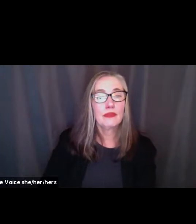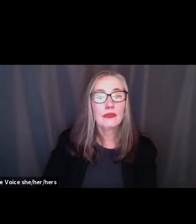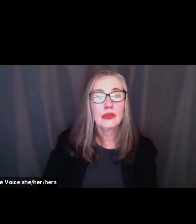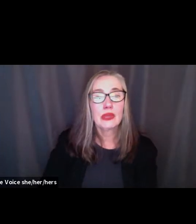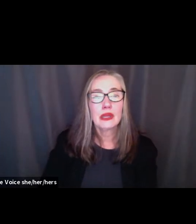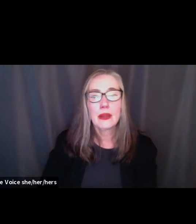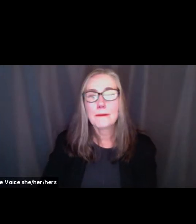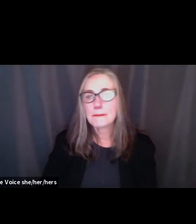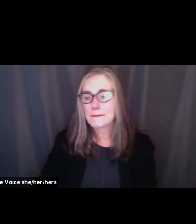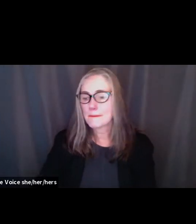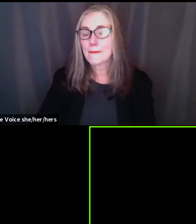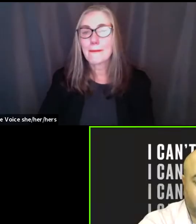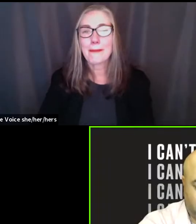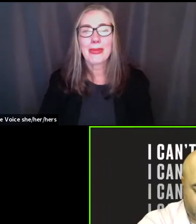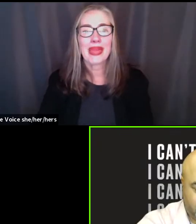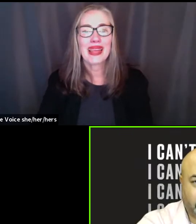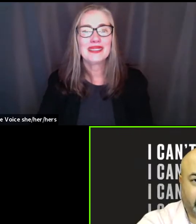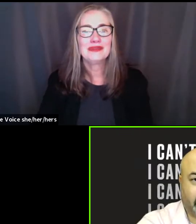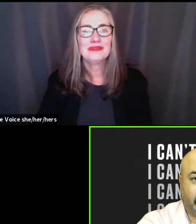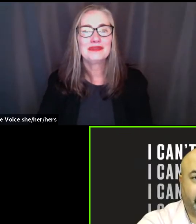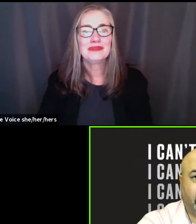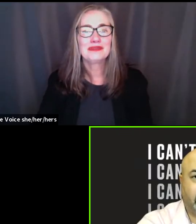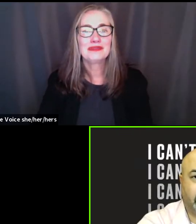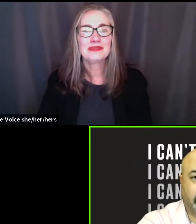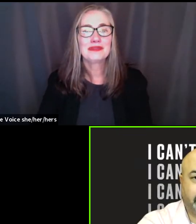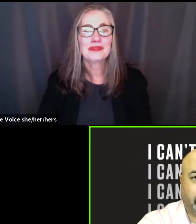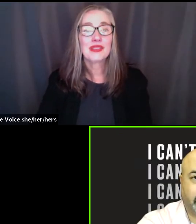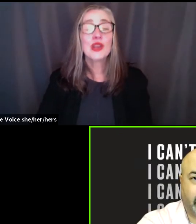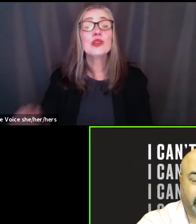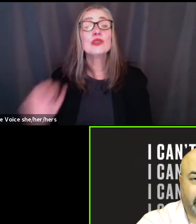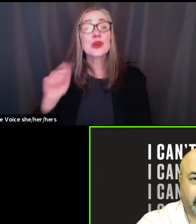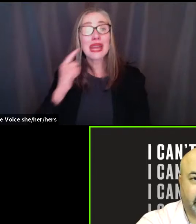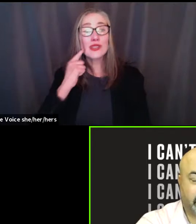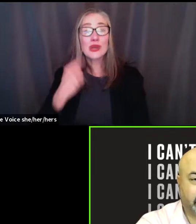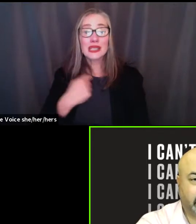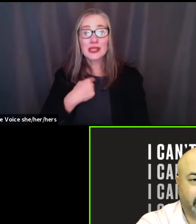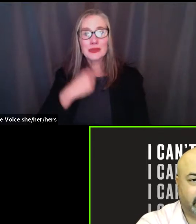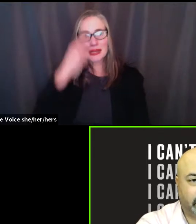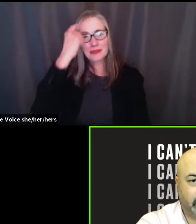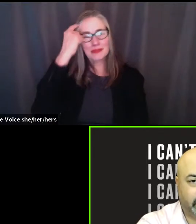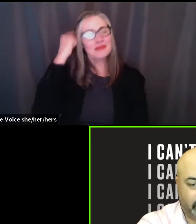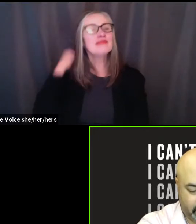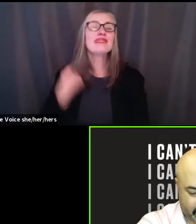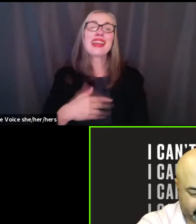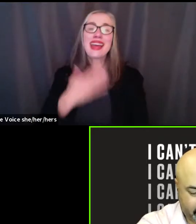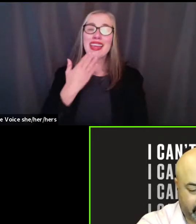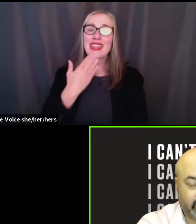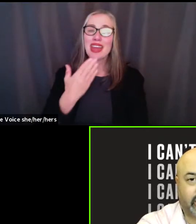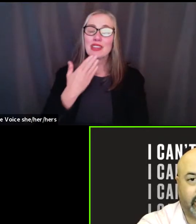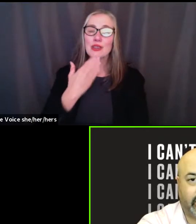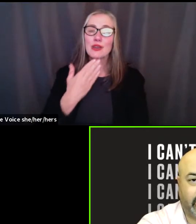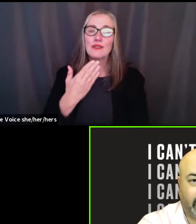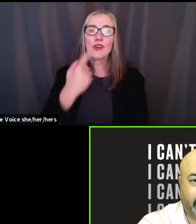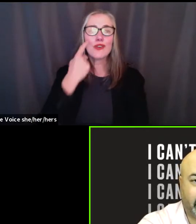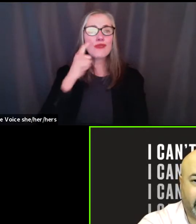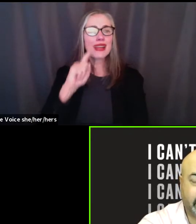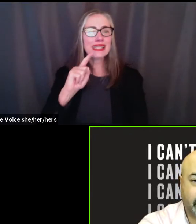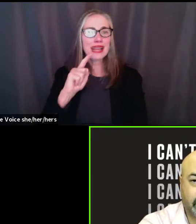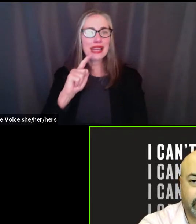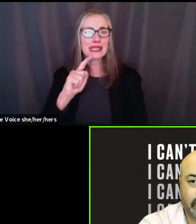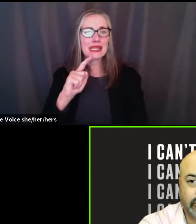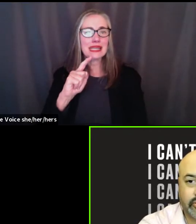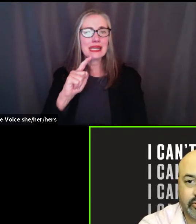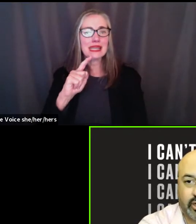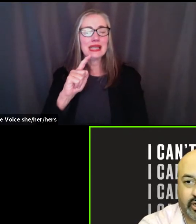Can you hear me now? Yes, go ahead. Yeah, thank you for the recognition, Mr. Chair. I